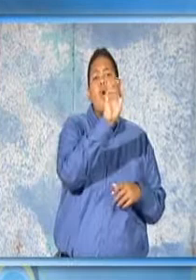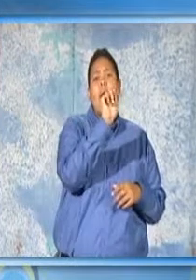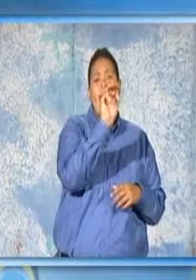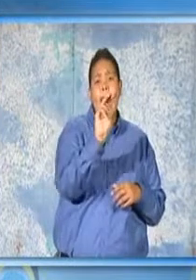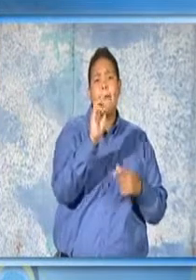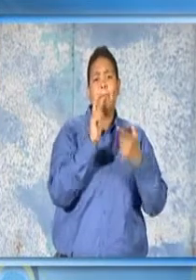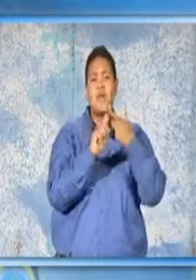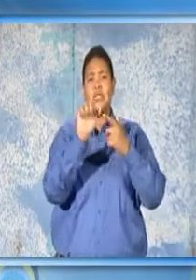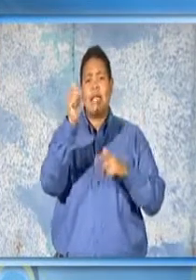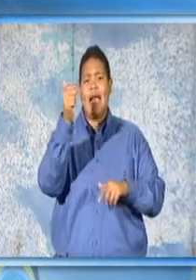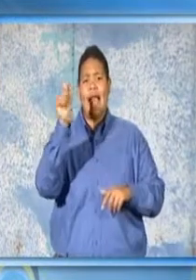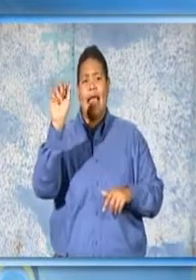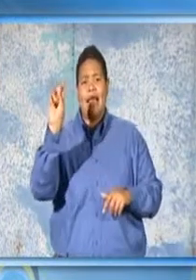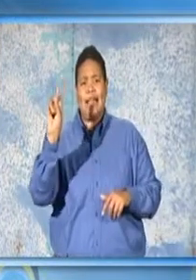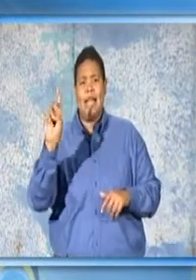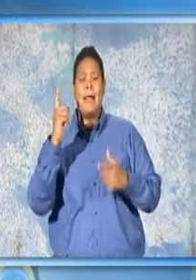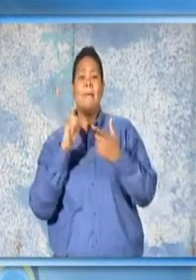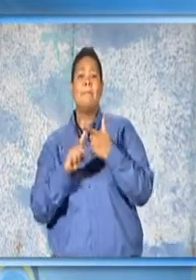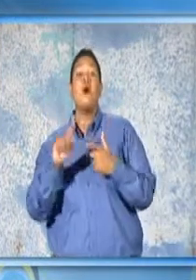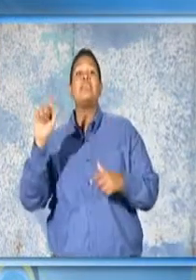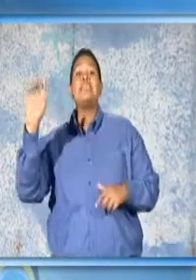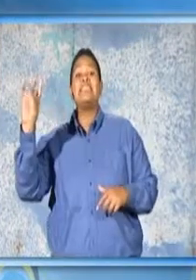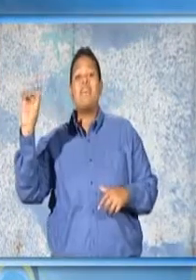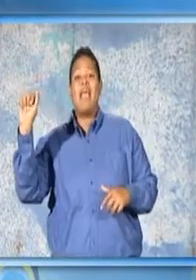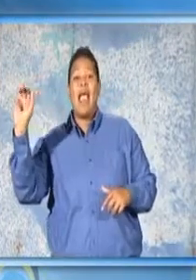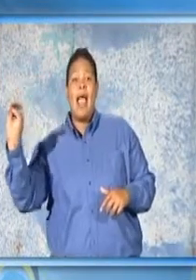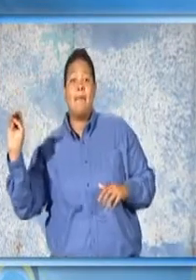10ad minus 7am plus 2ad?